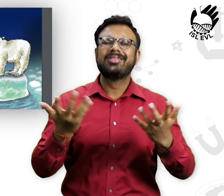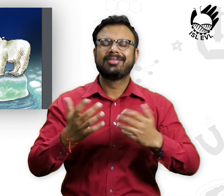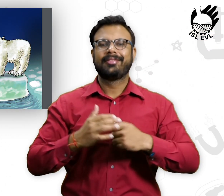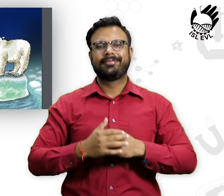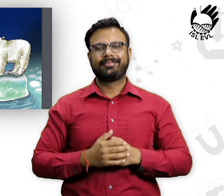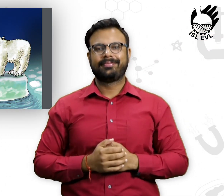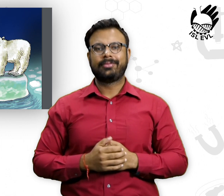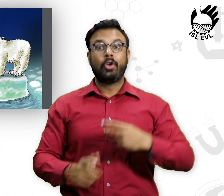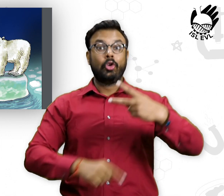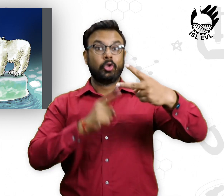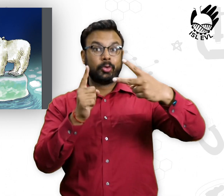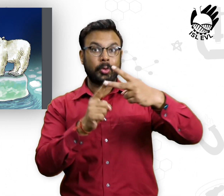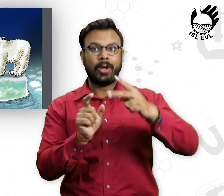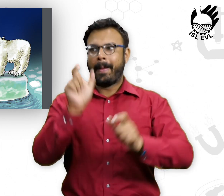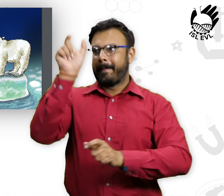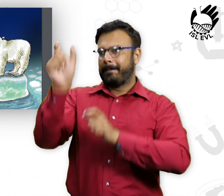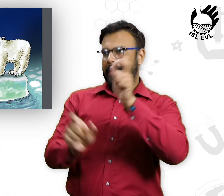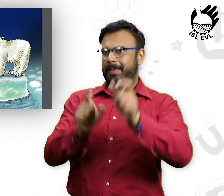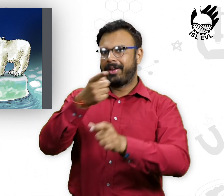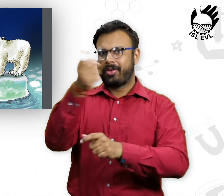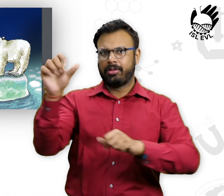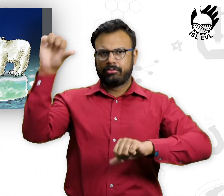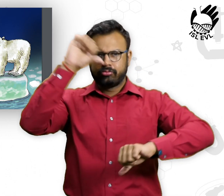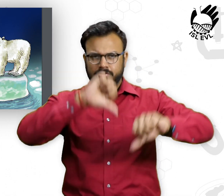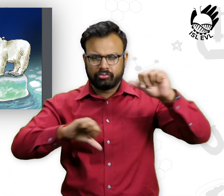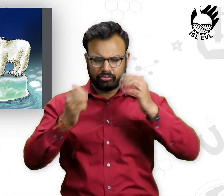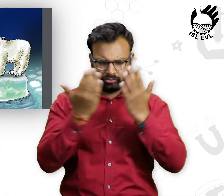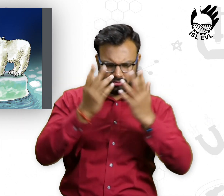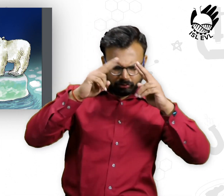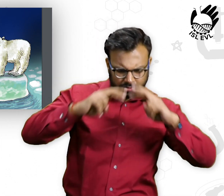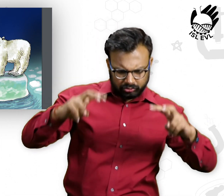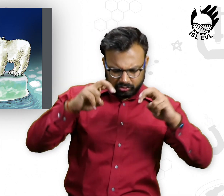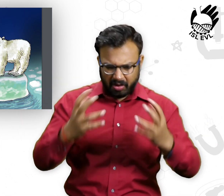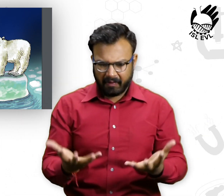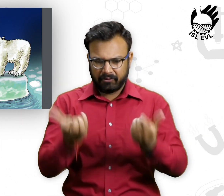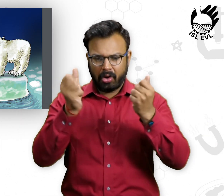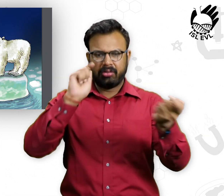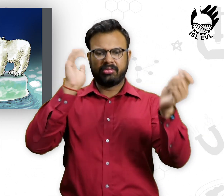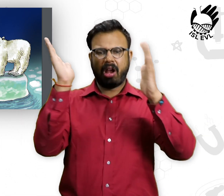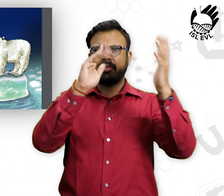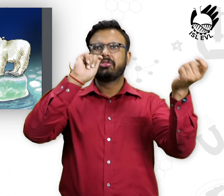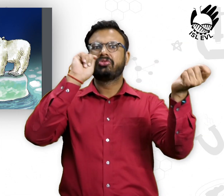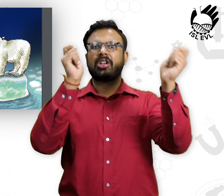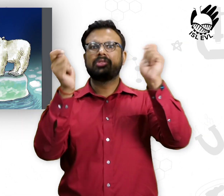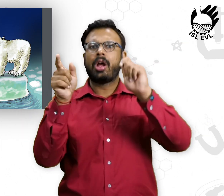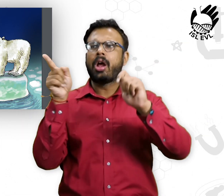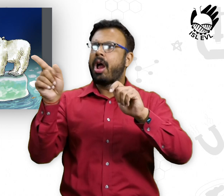What is climate change? And how do scientists study it?